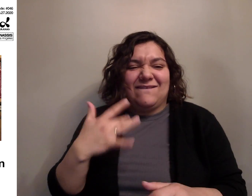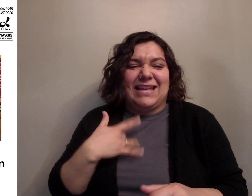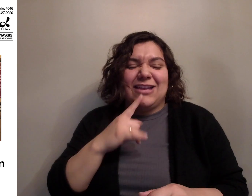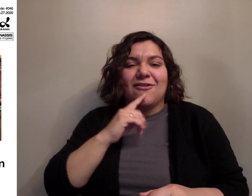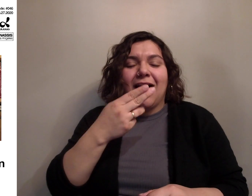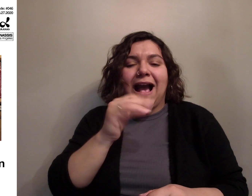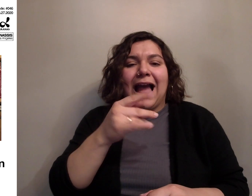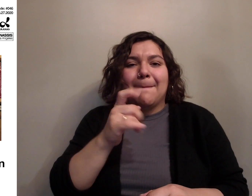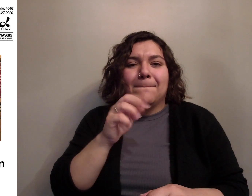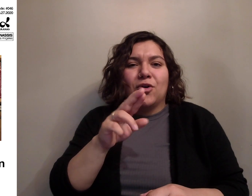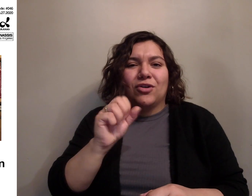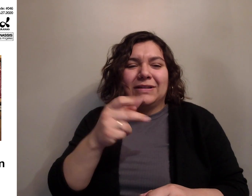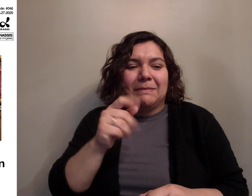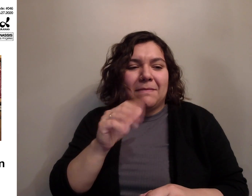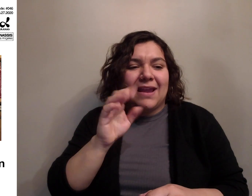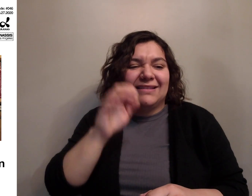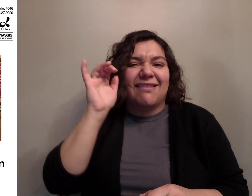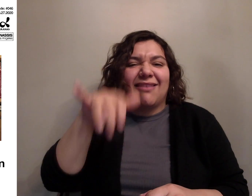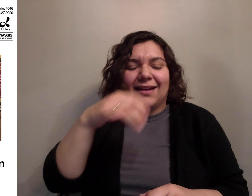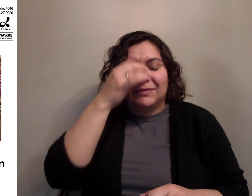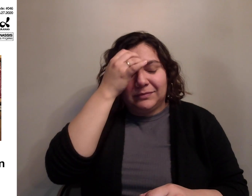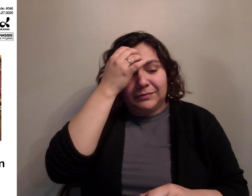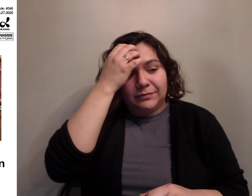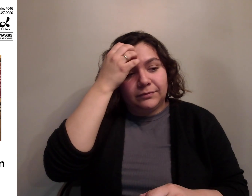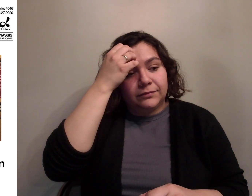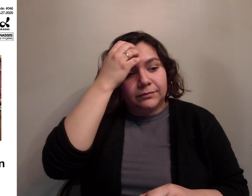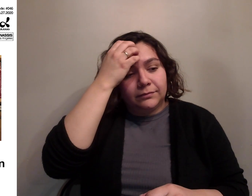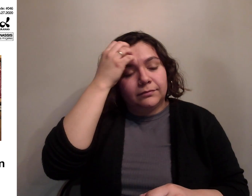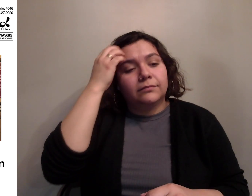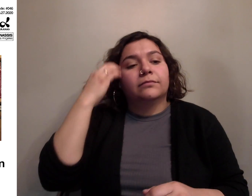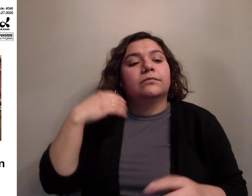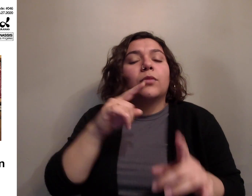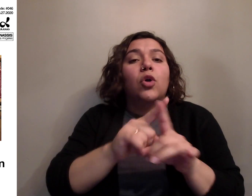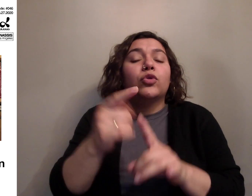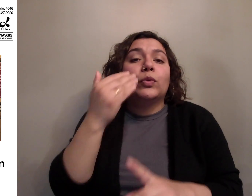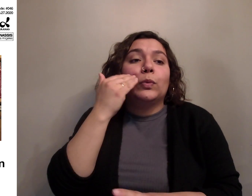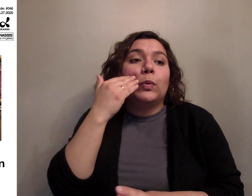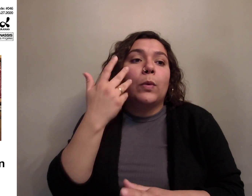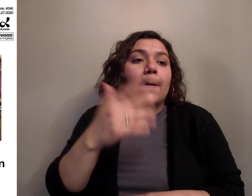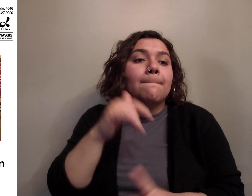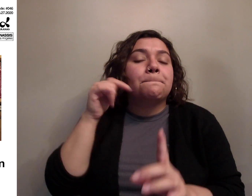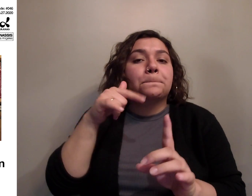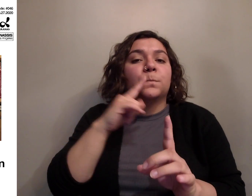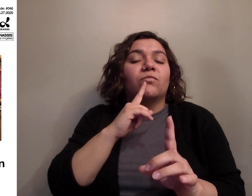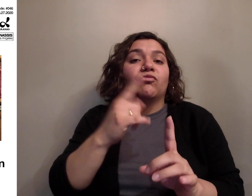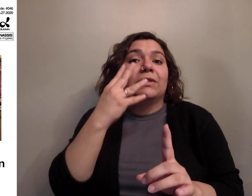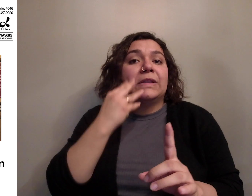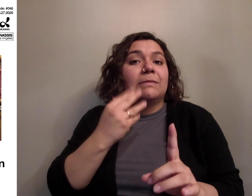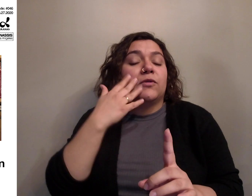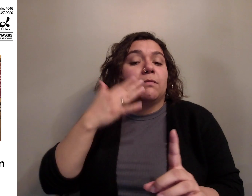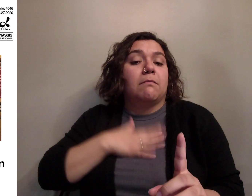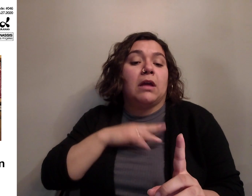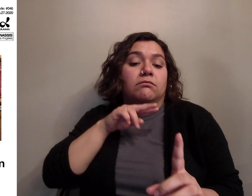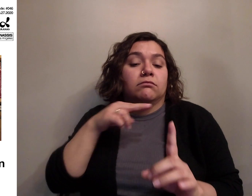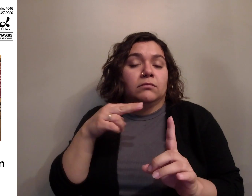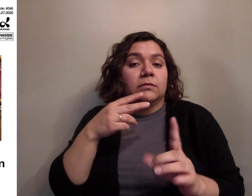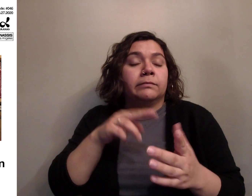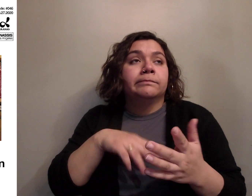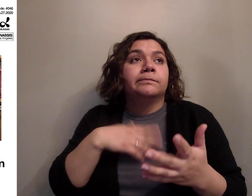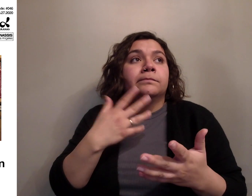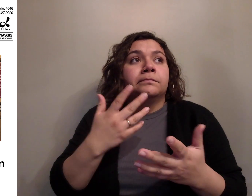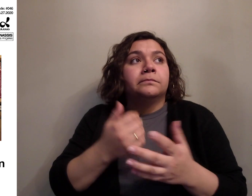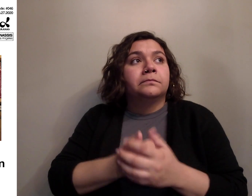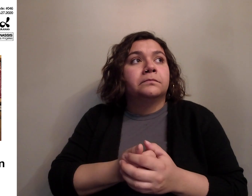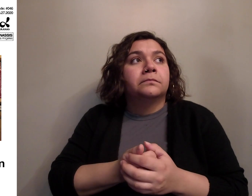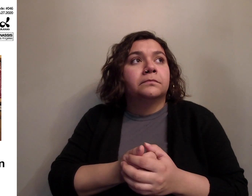that sense of just kind of hyperspace, leaving the hyperspace. And, but this was, the experience